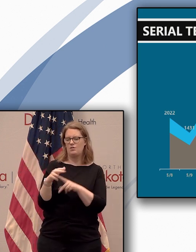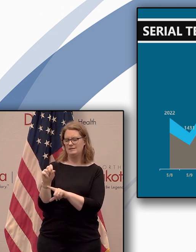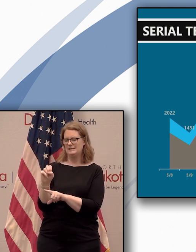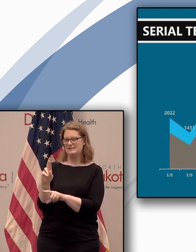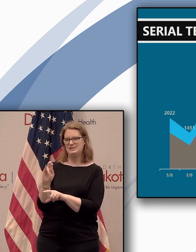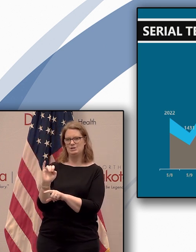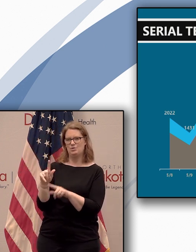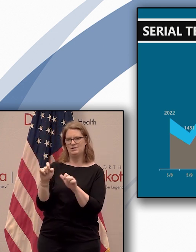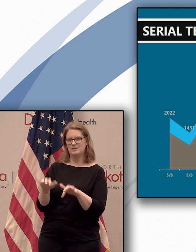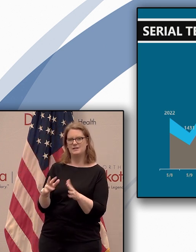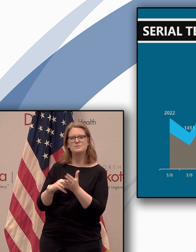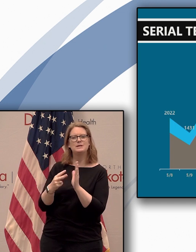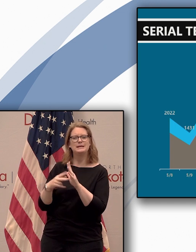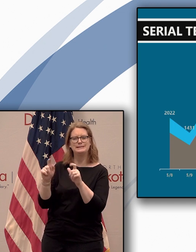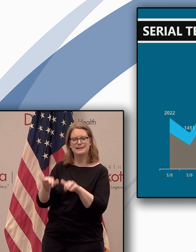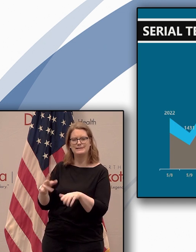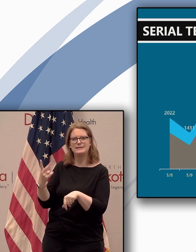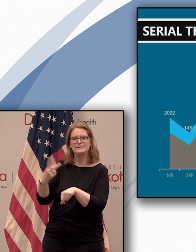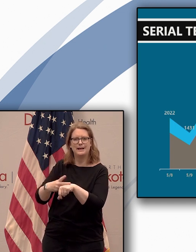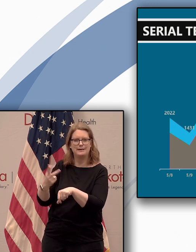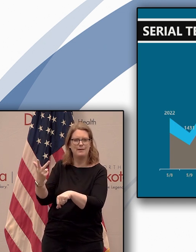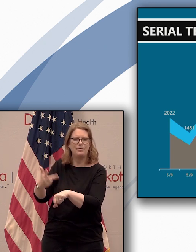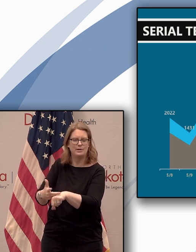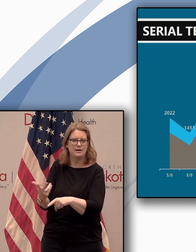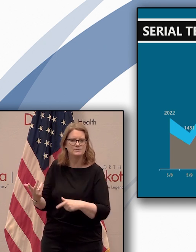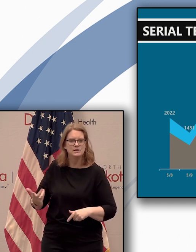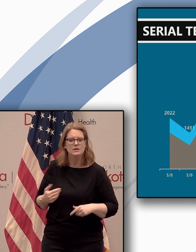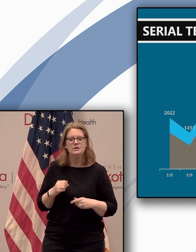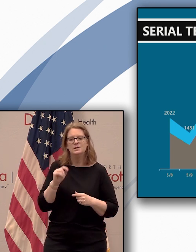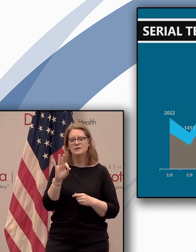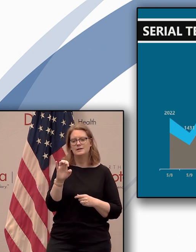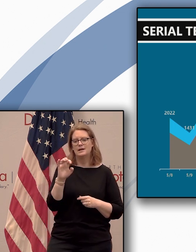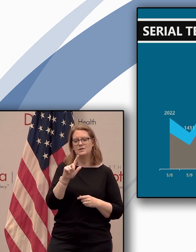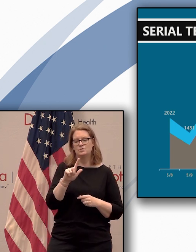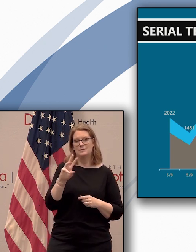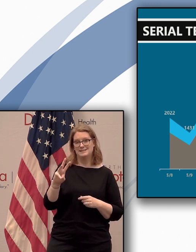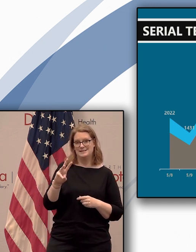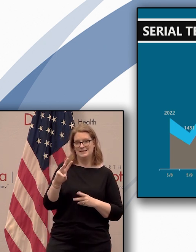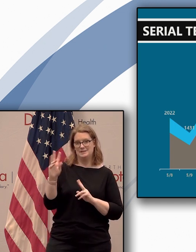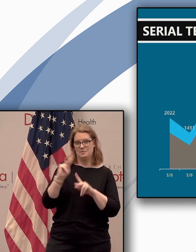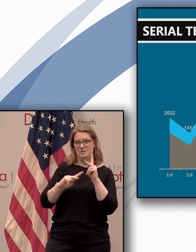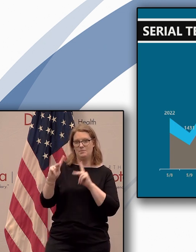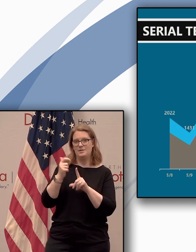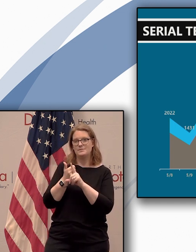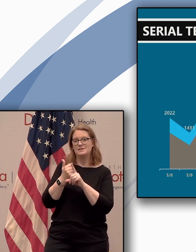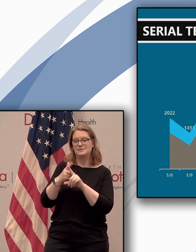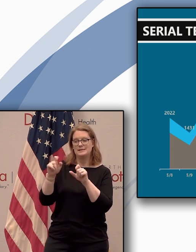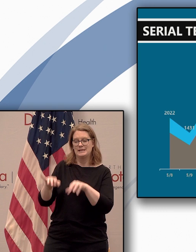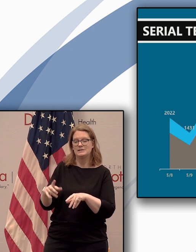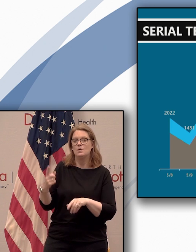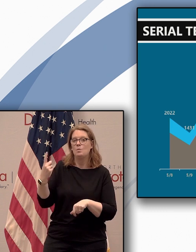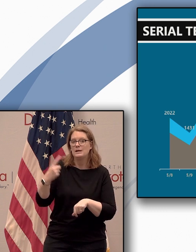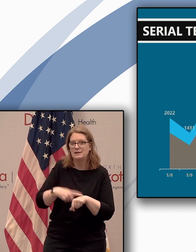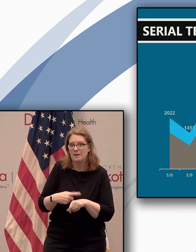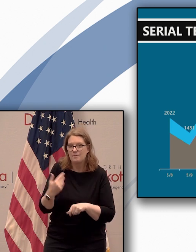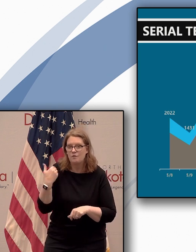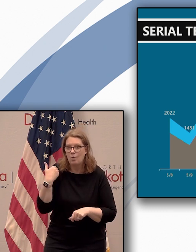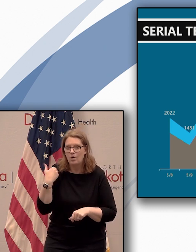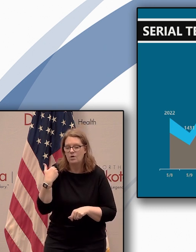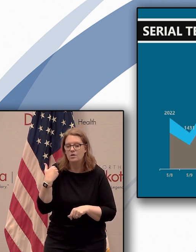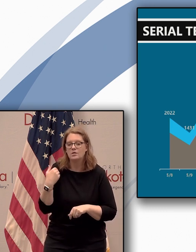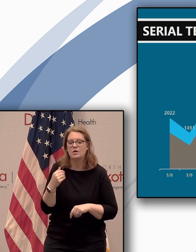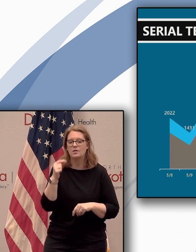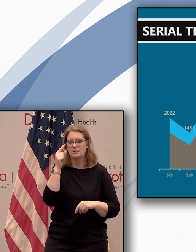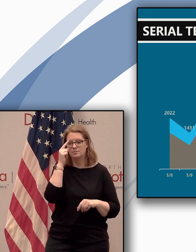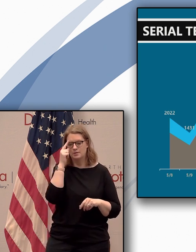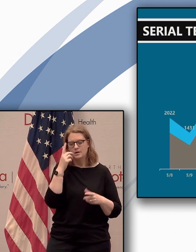someone is tested a second time. We had 926 individuals who had been tested at least one time before, and of